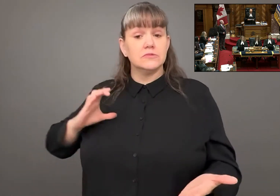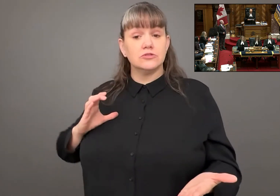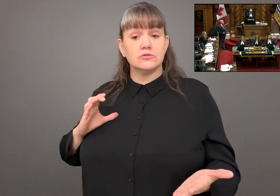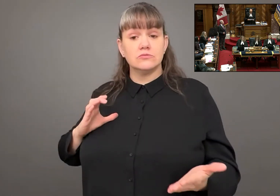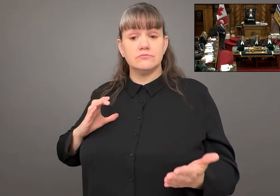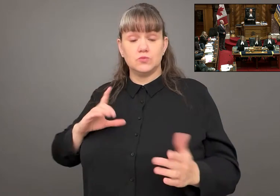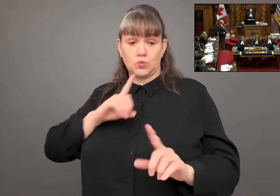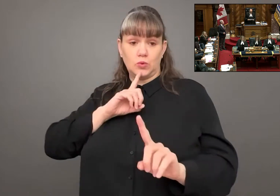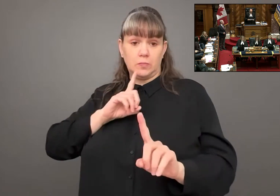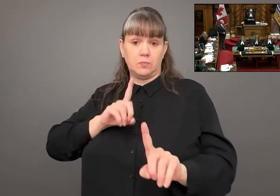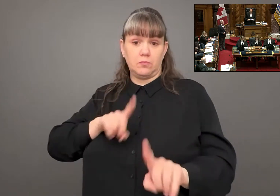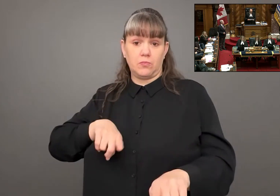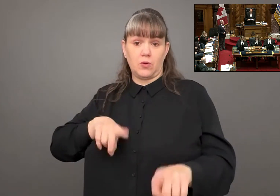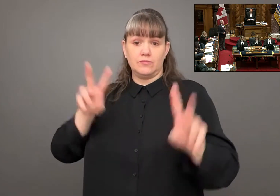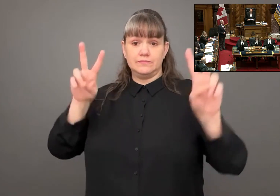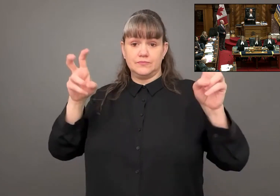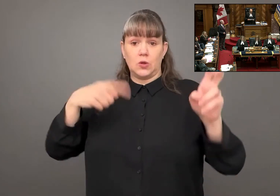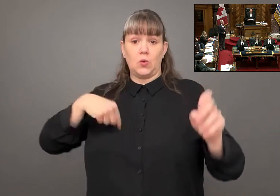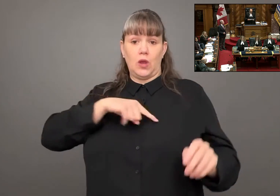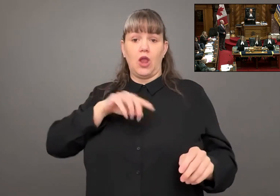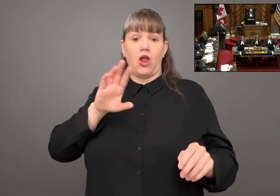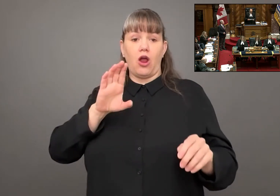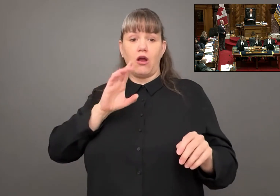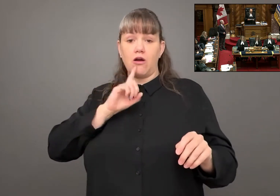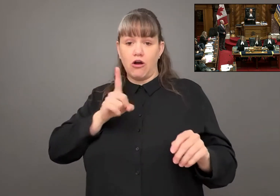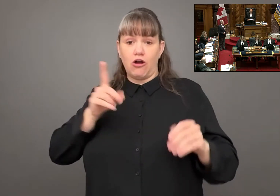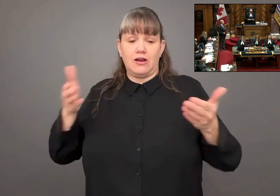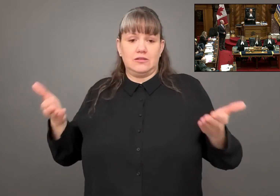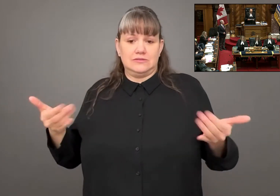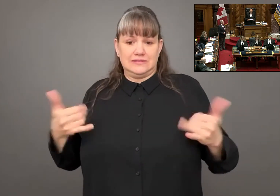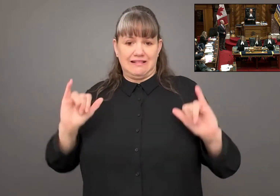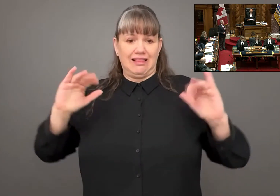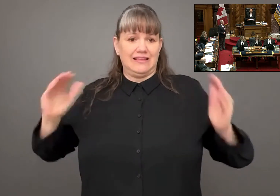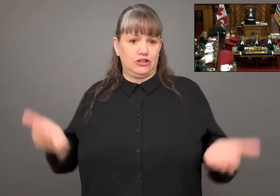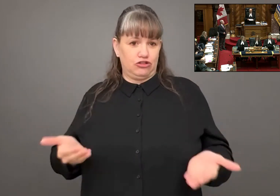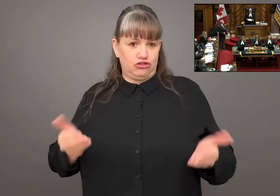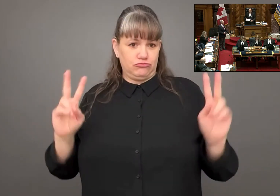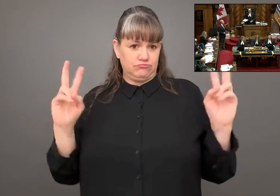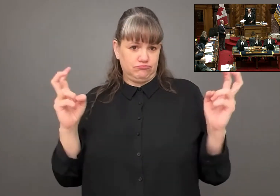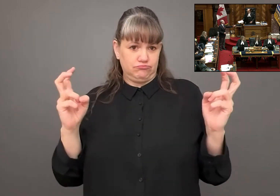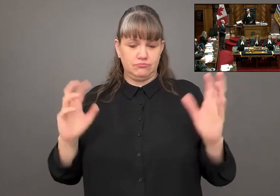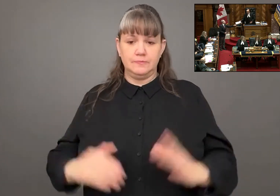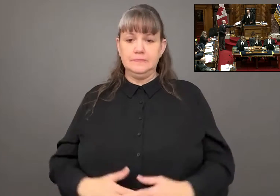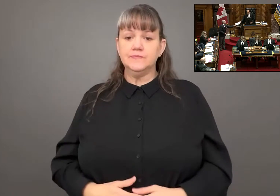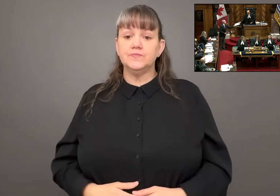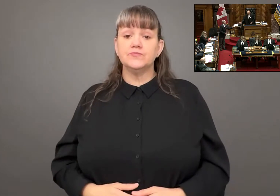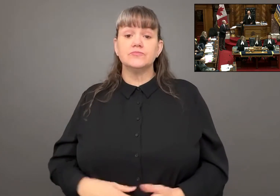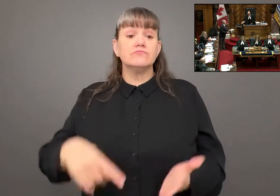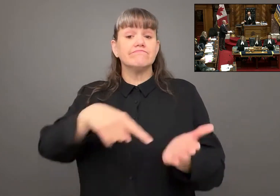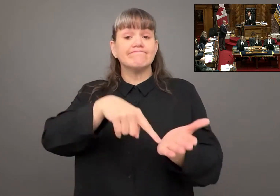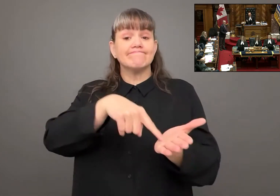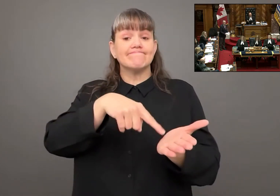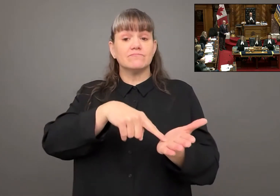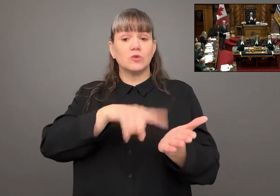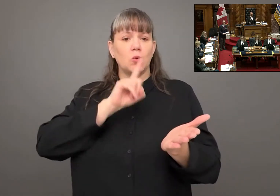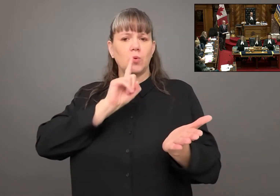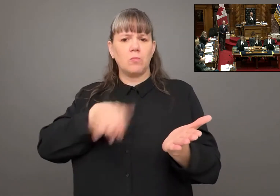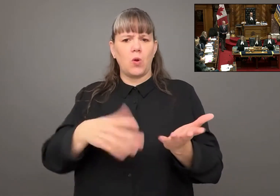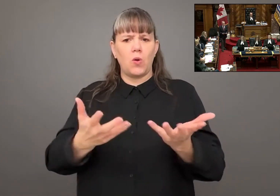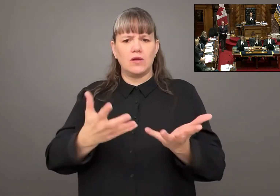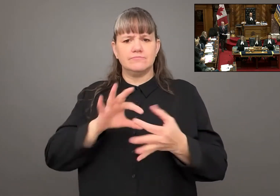unquote, report of the inquiry into detention under the Audit Guardianship Act. Minister